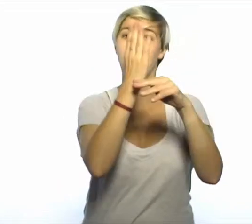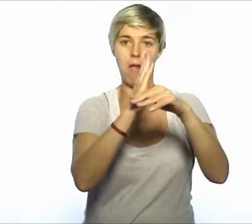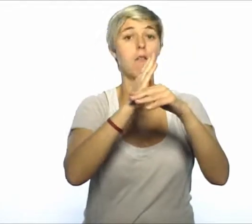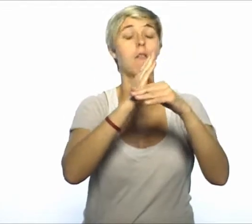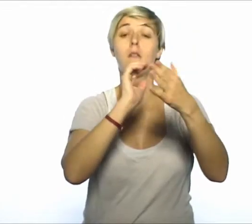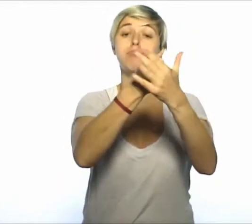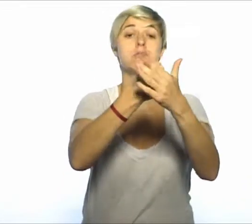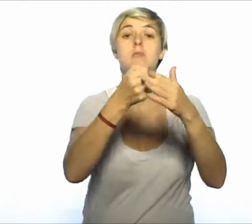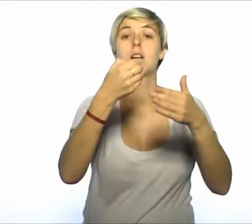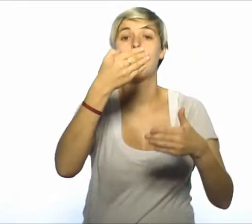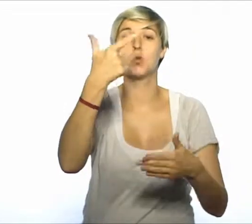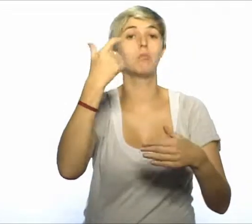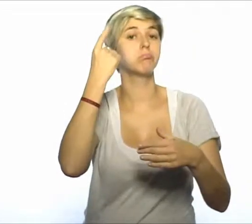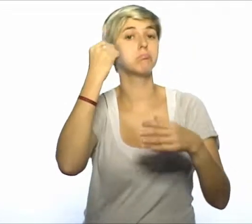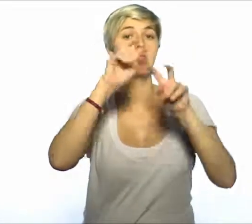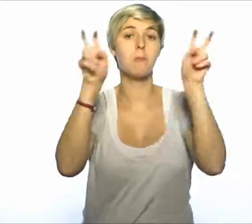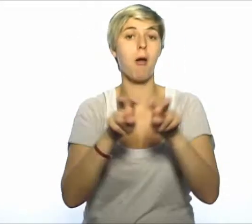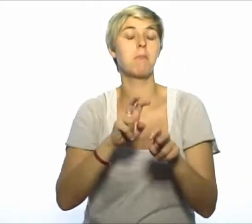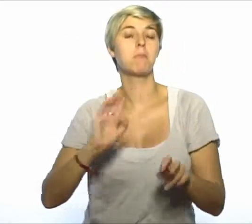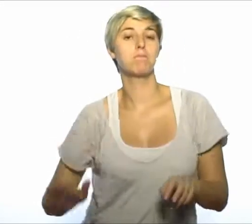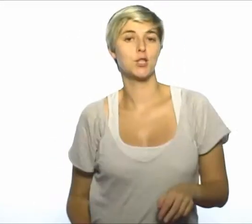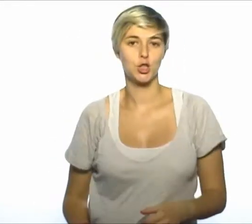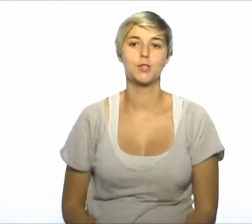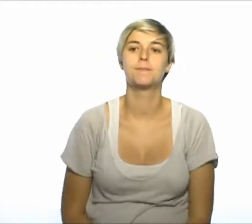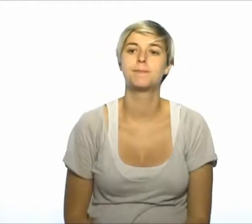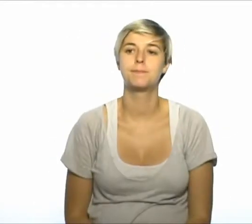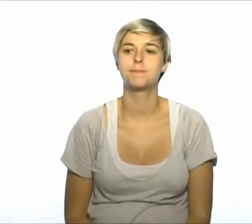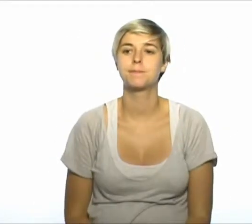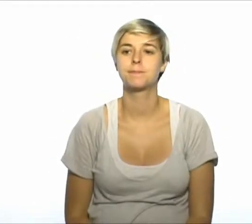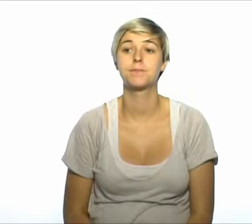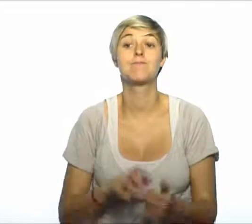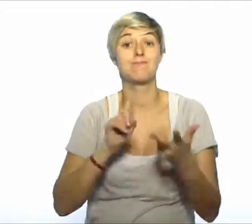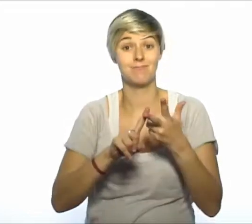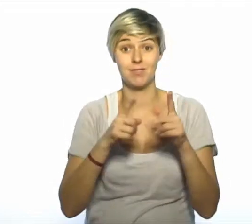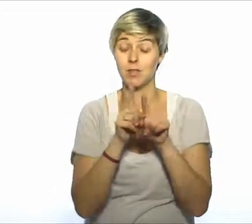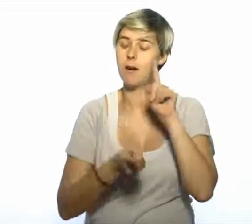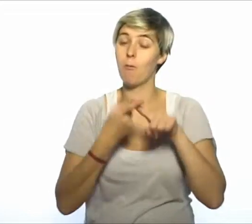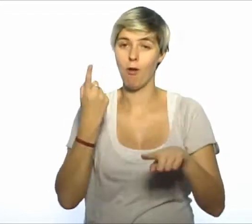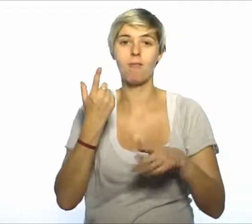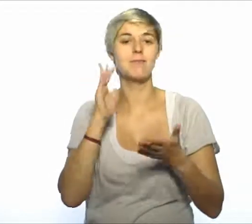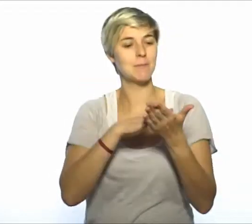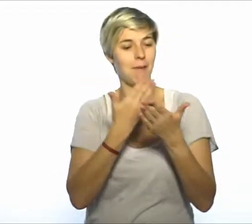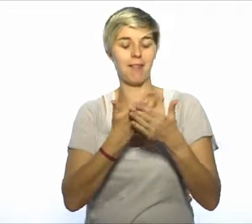people who attended sign language courses can reach the level needed to enter the university and get their master's degree at the